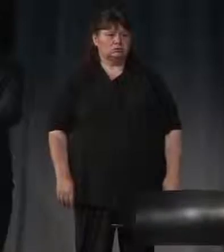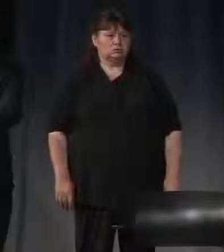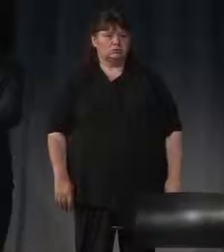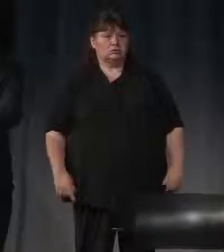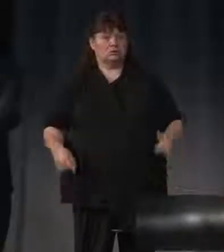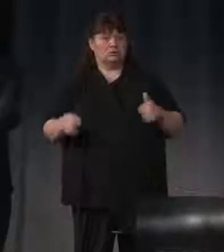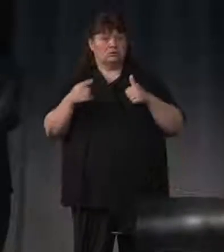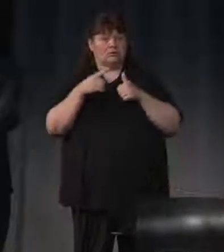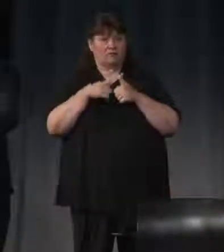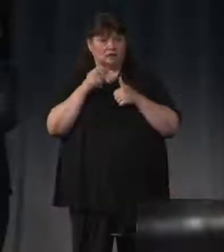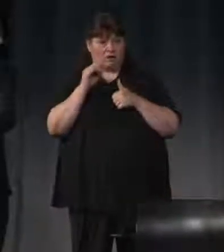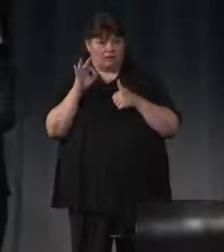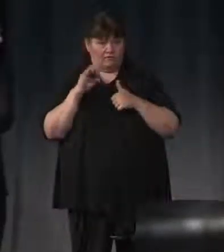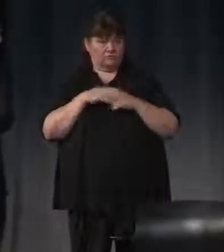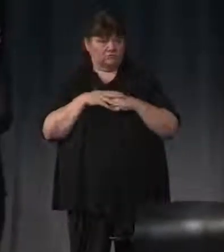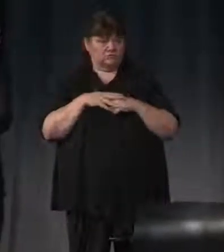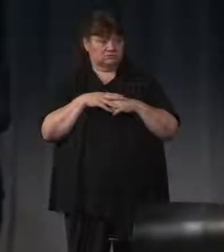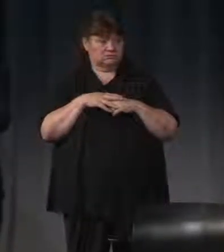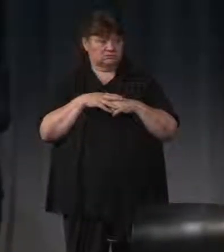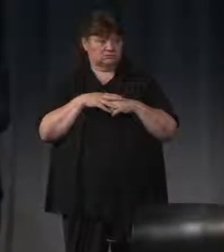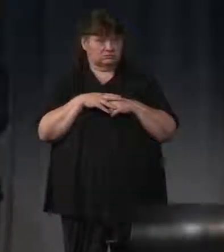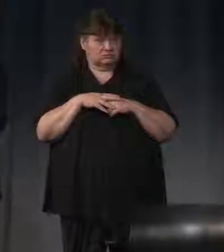first off,